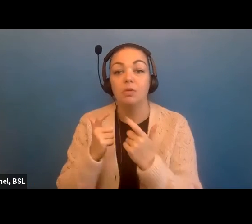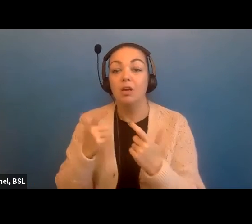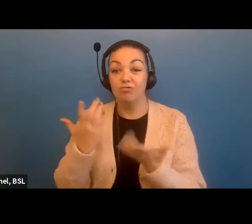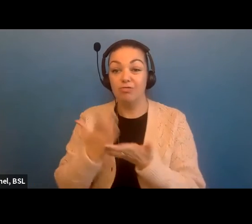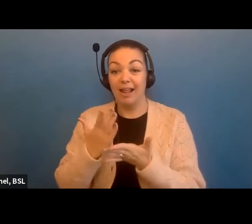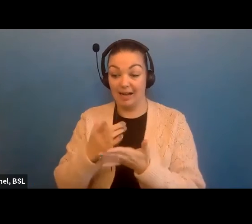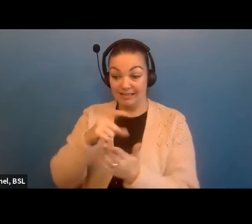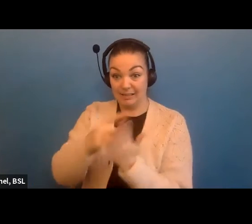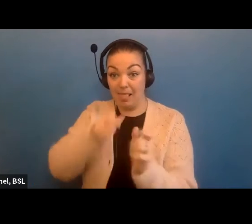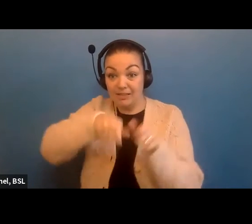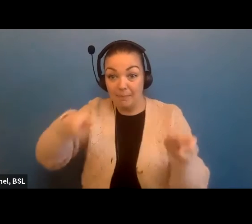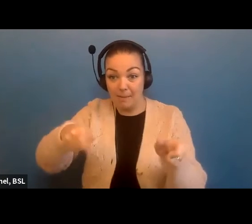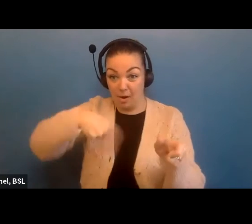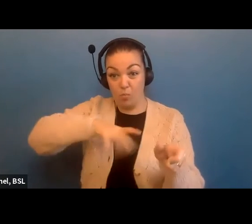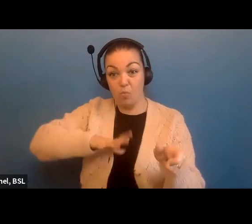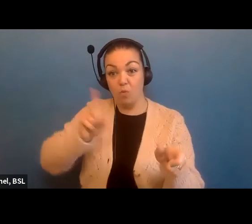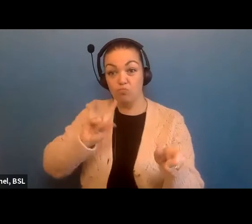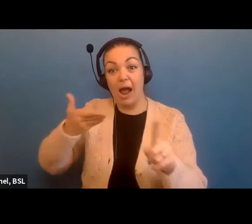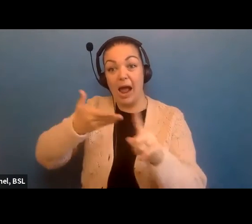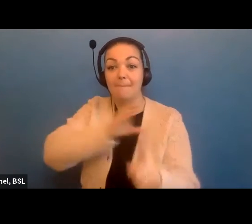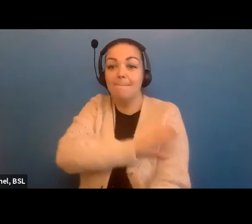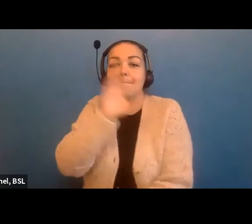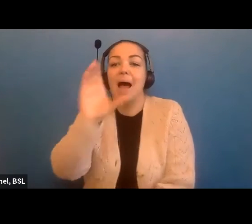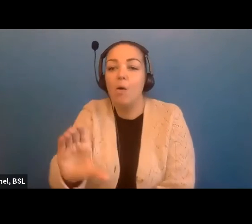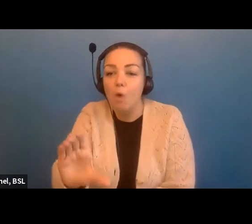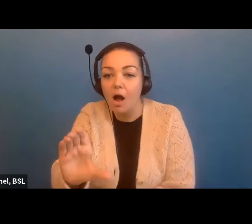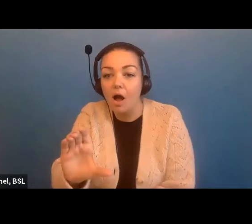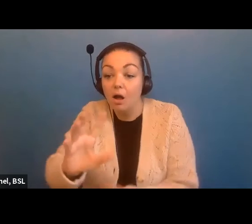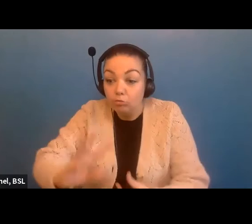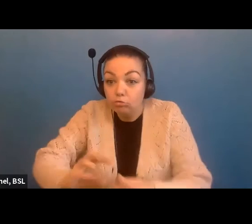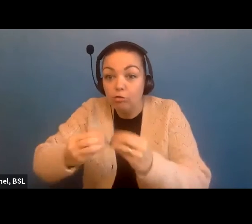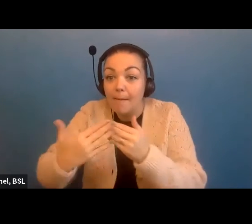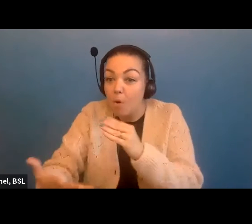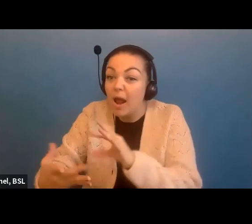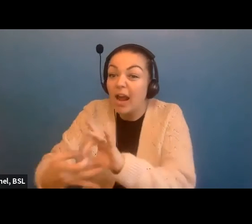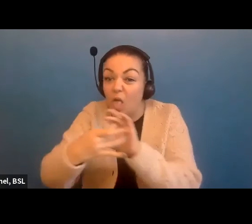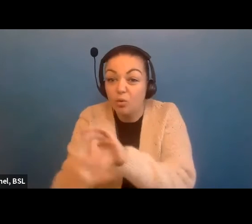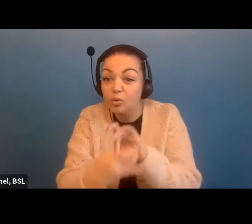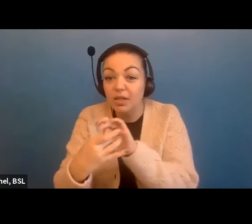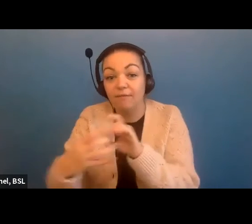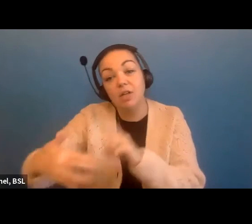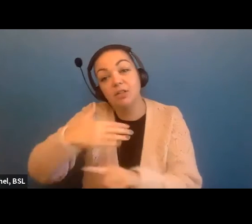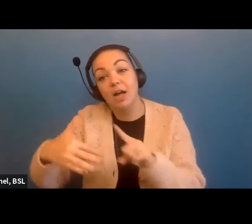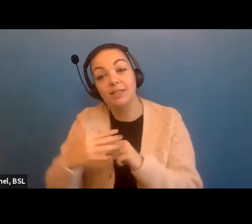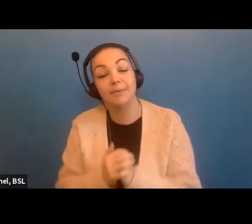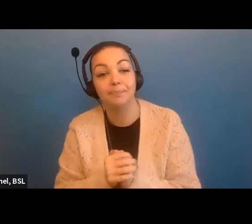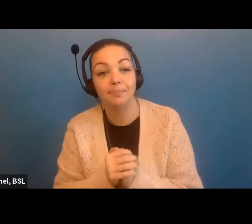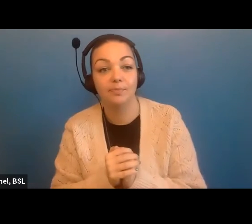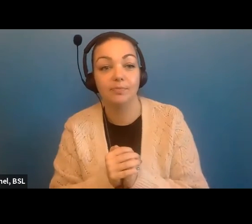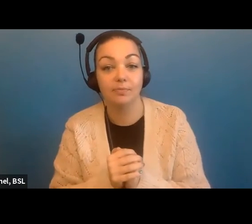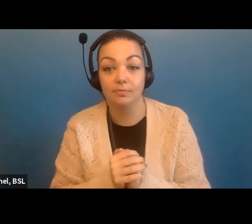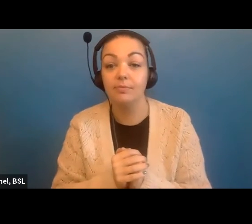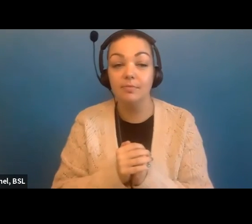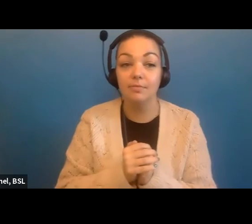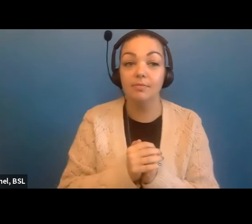the disability, and to create a more inclusive society. Next slide, please.